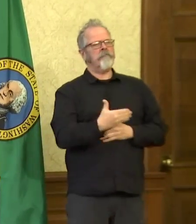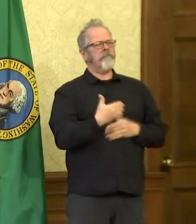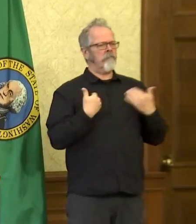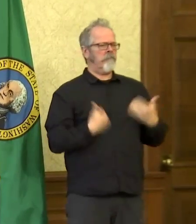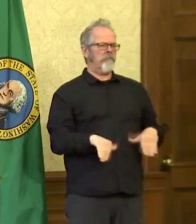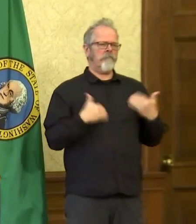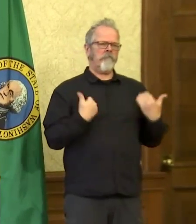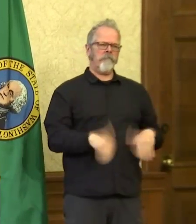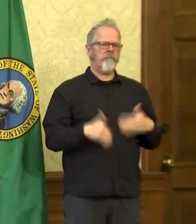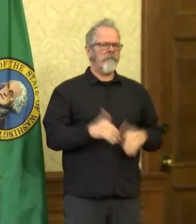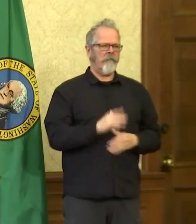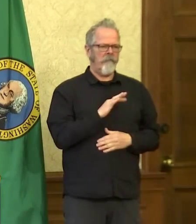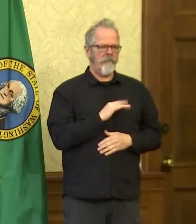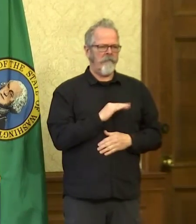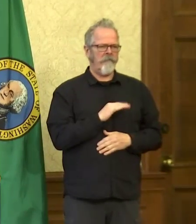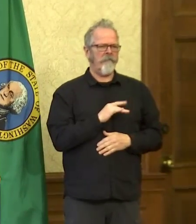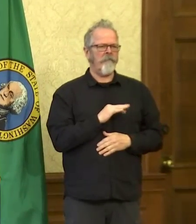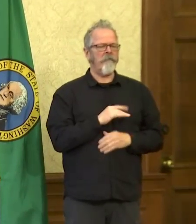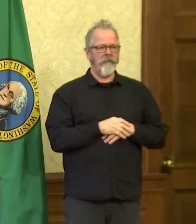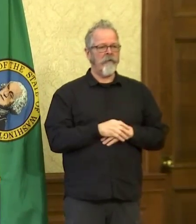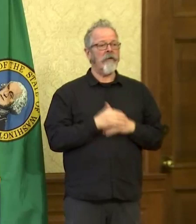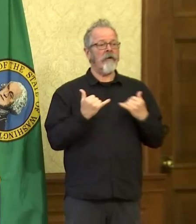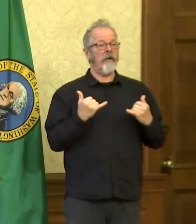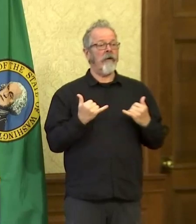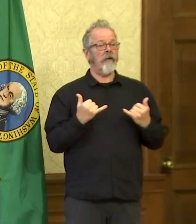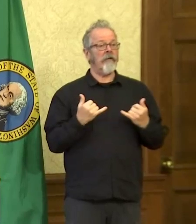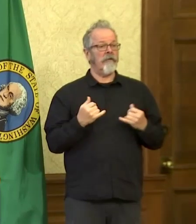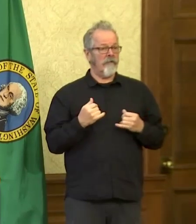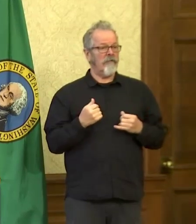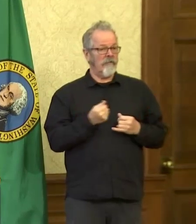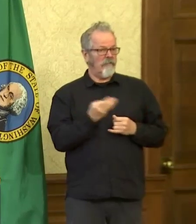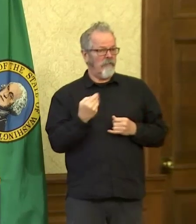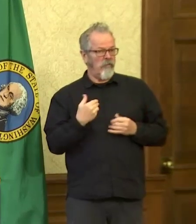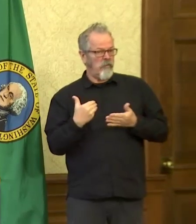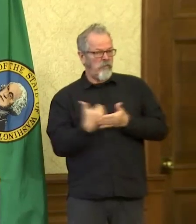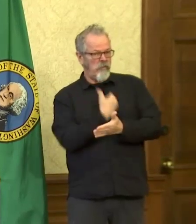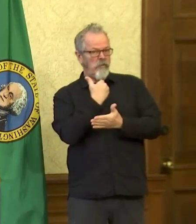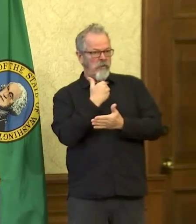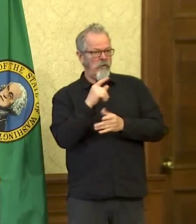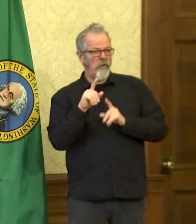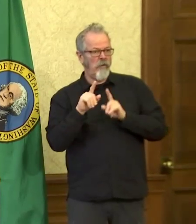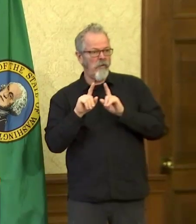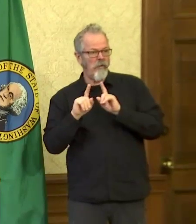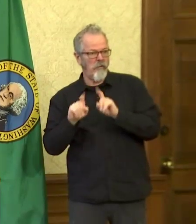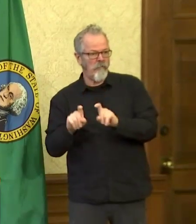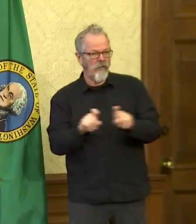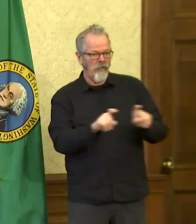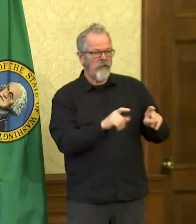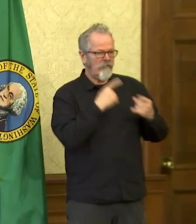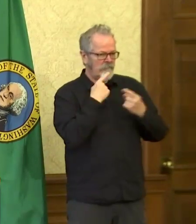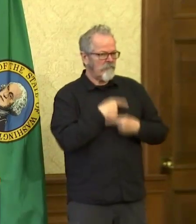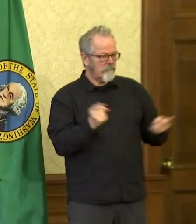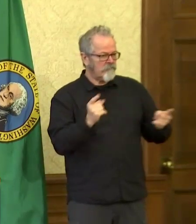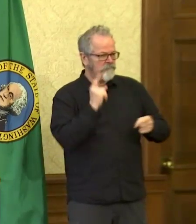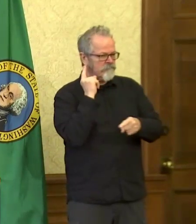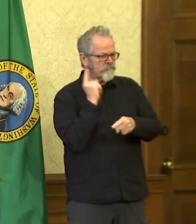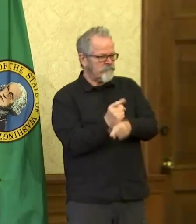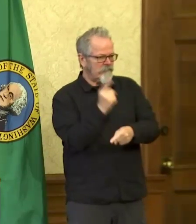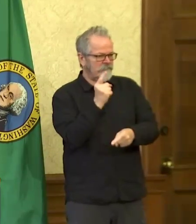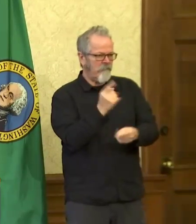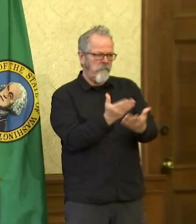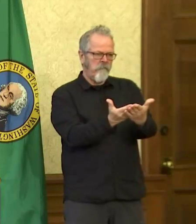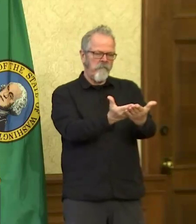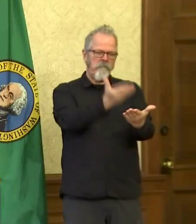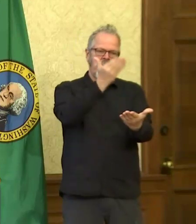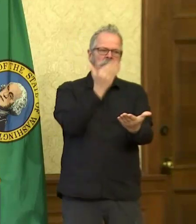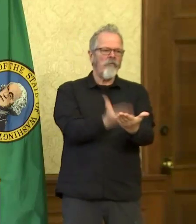of Washingtons believe in this effort and understand that what we're doing is getting results.